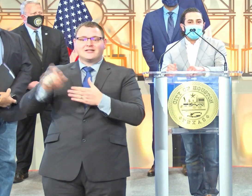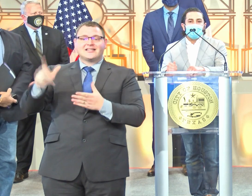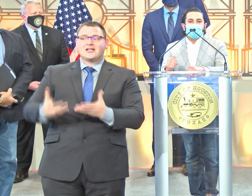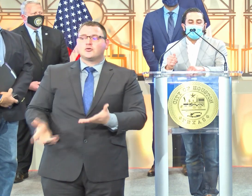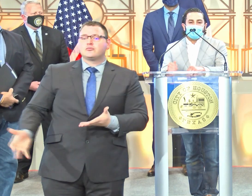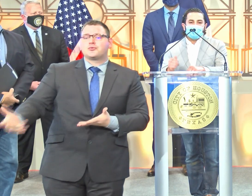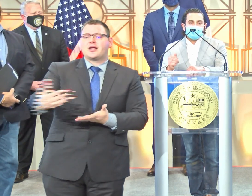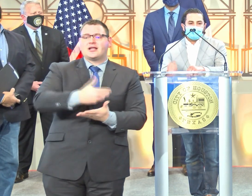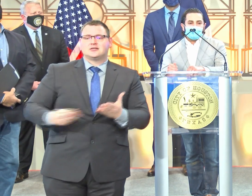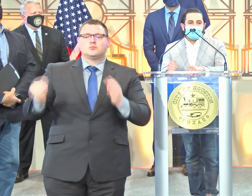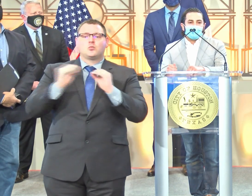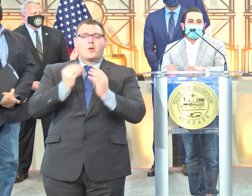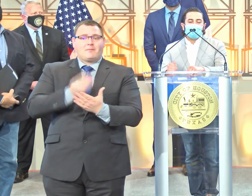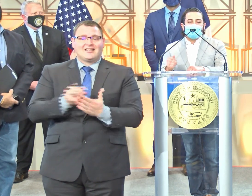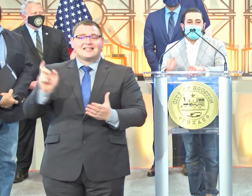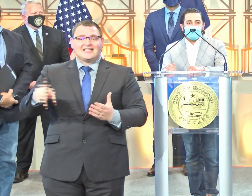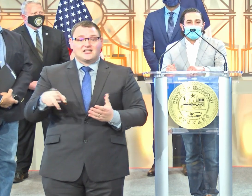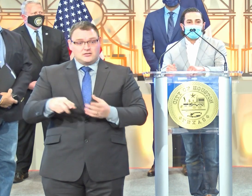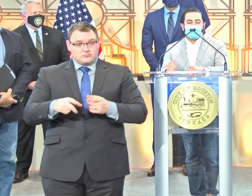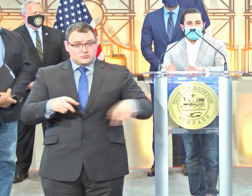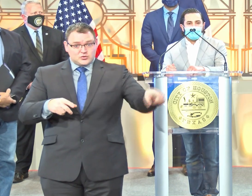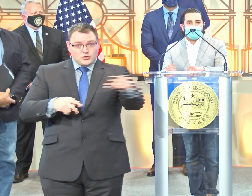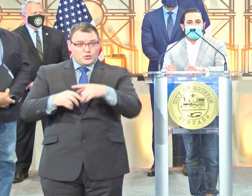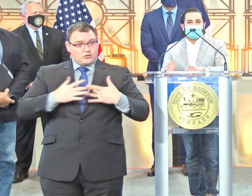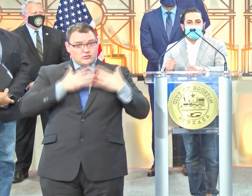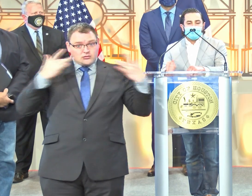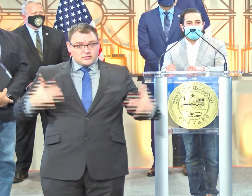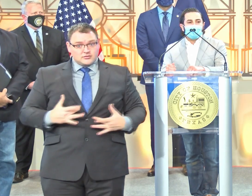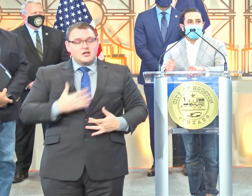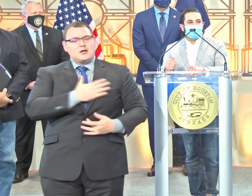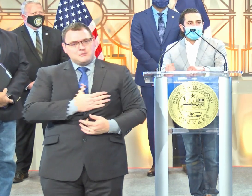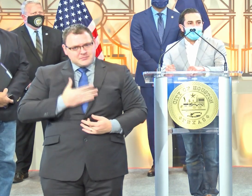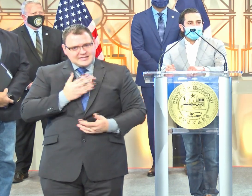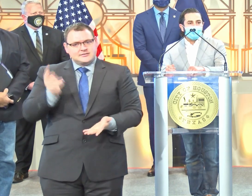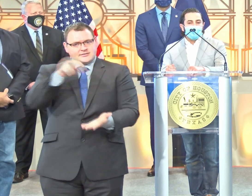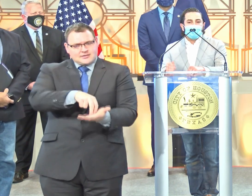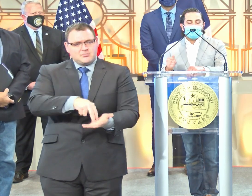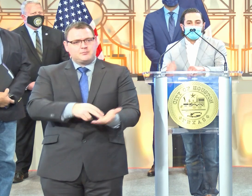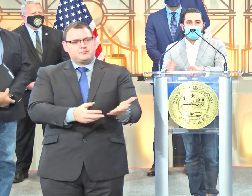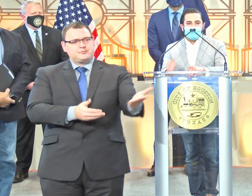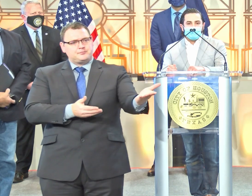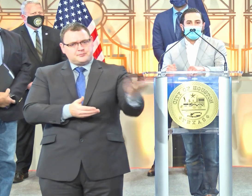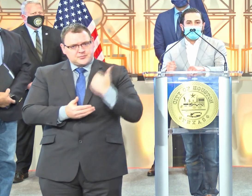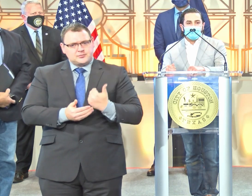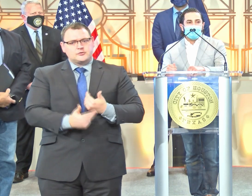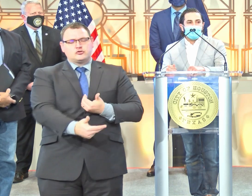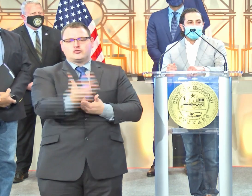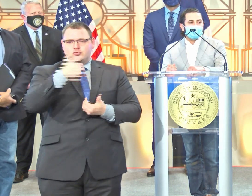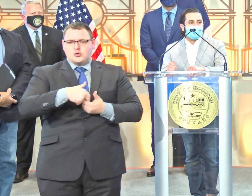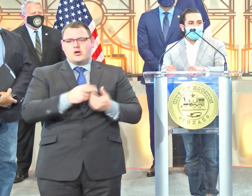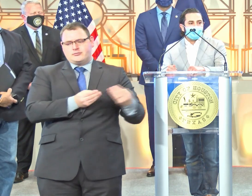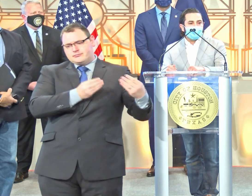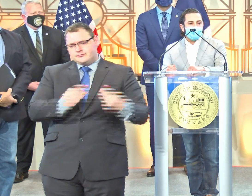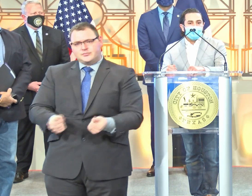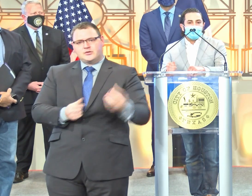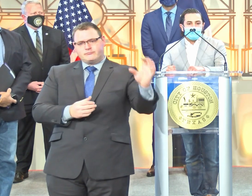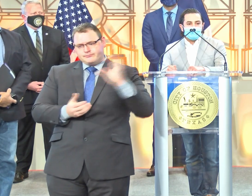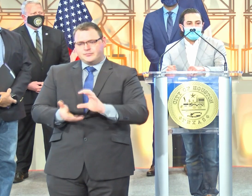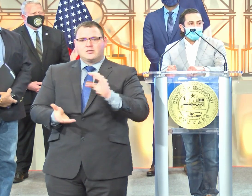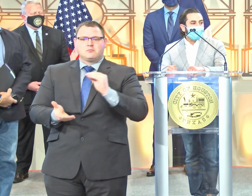This is a 2-year program, but the majority of individuals will be housed in the very first year. $65